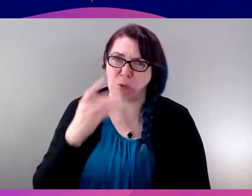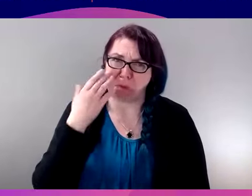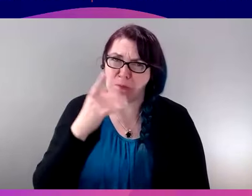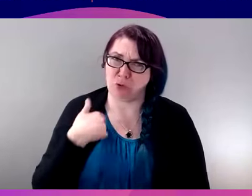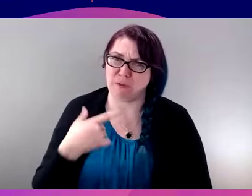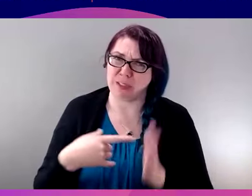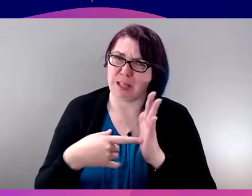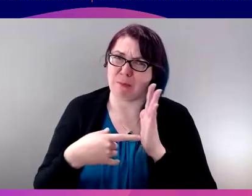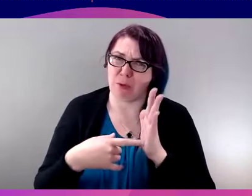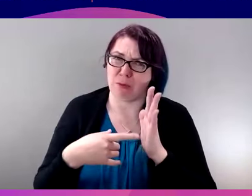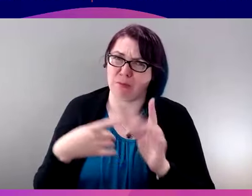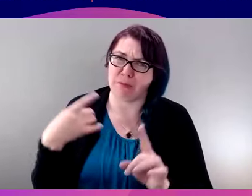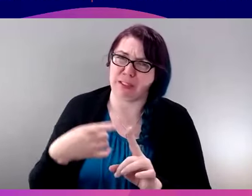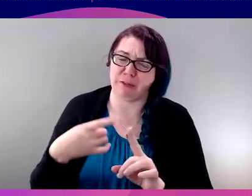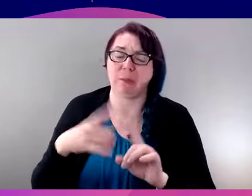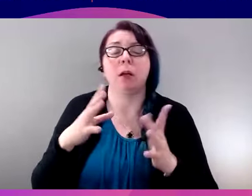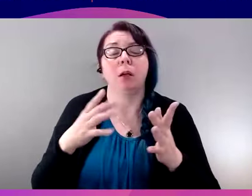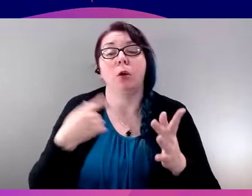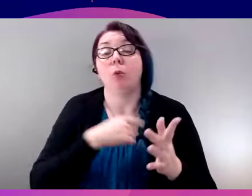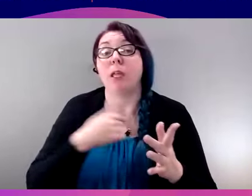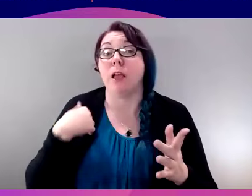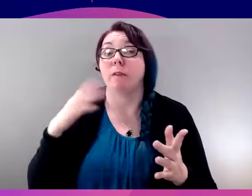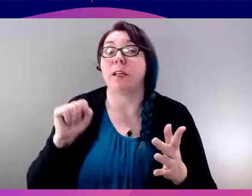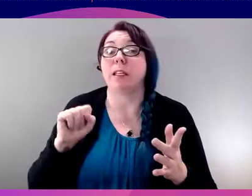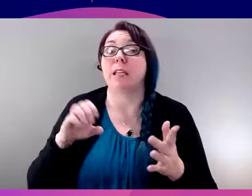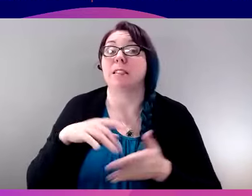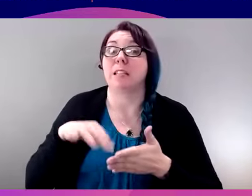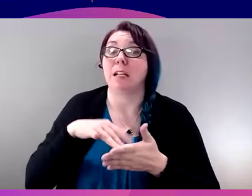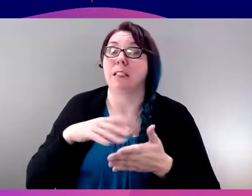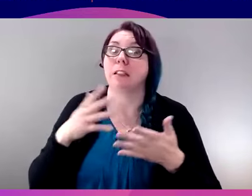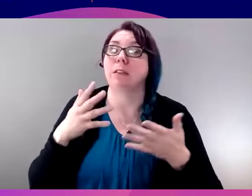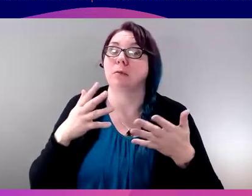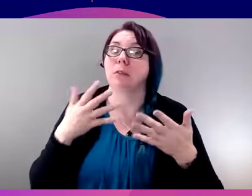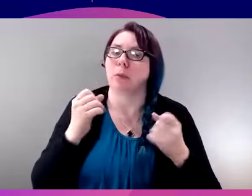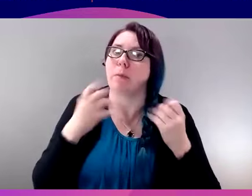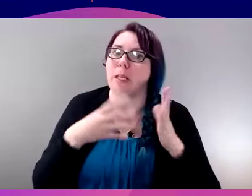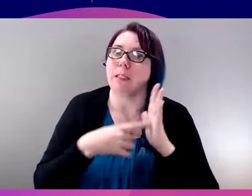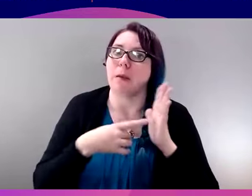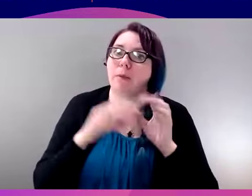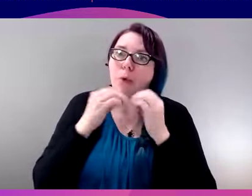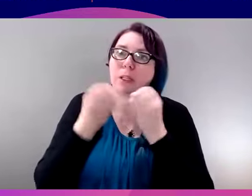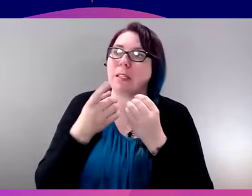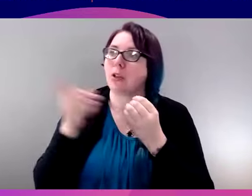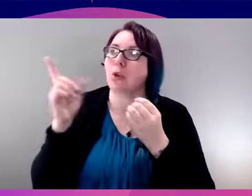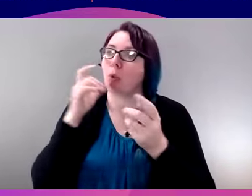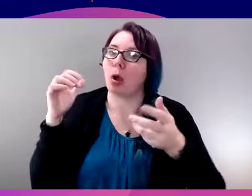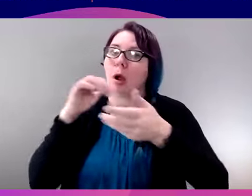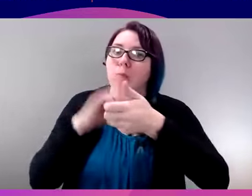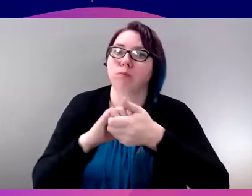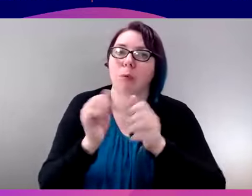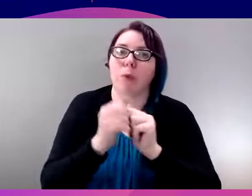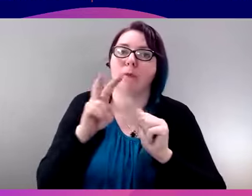mind, but we do have several case studies of organizations that work together with veterinary clinics. There are a lot